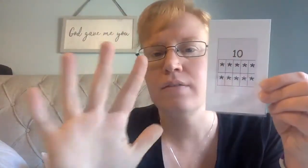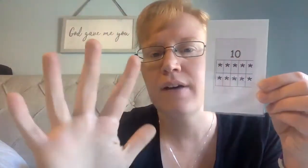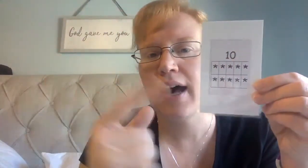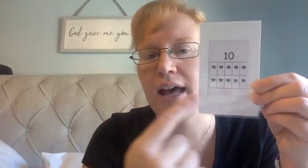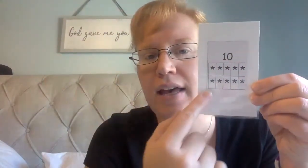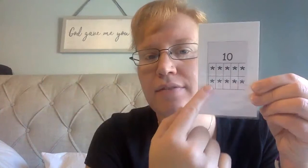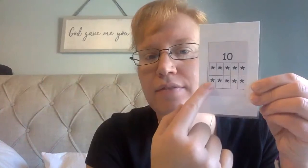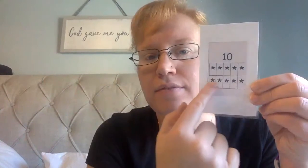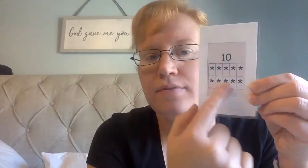5,